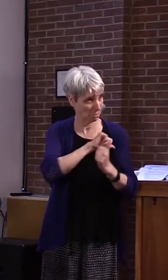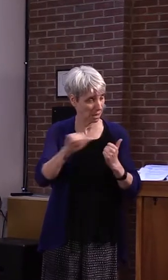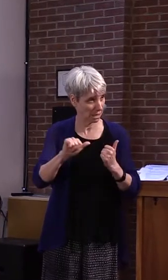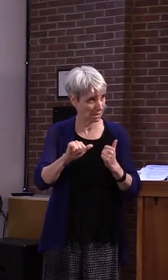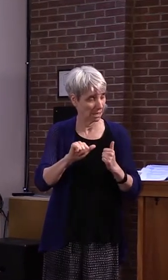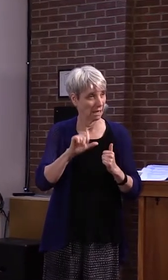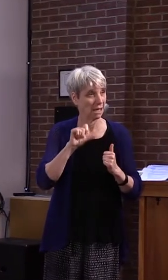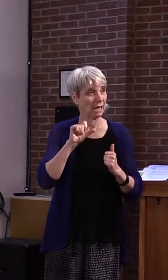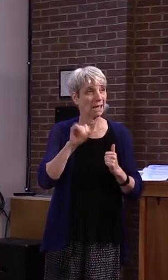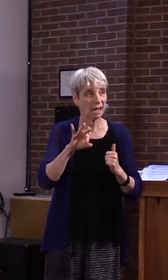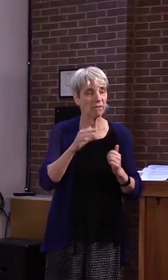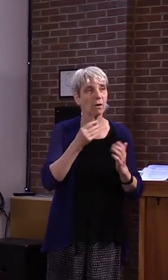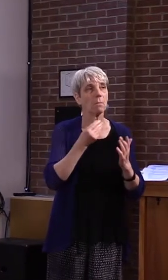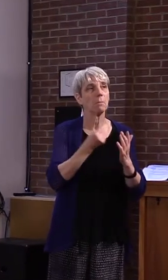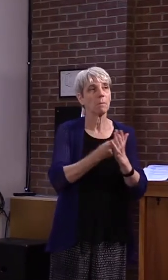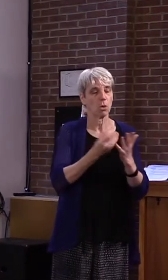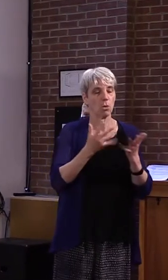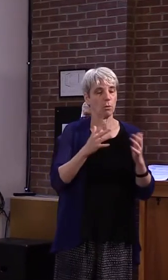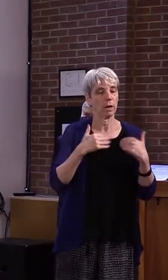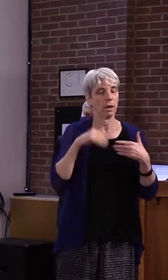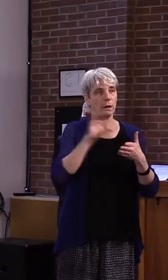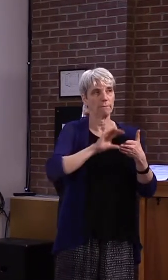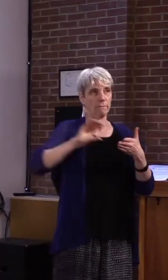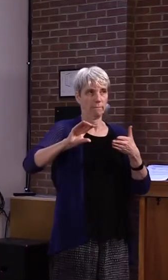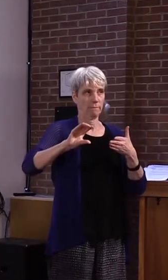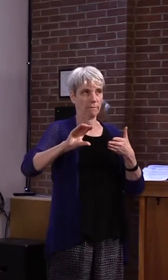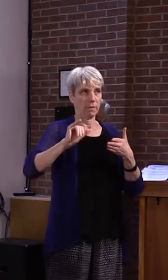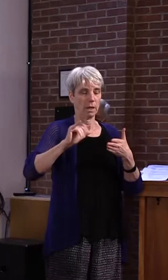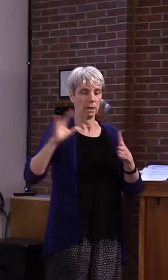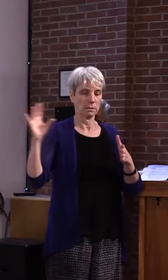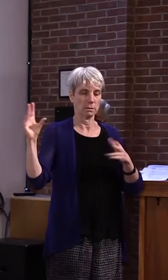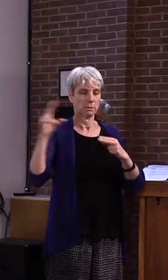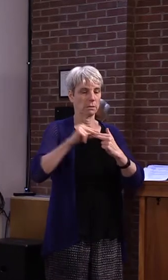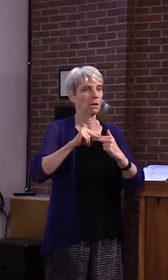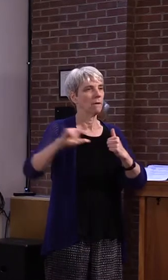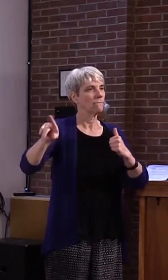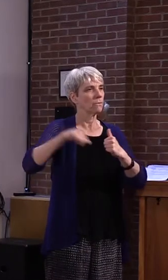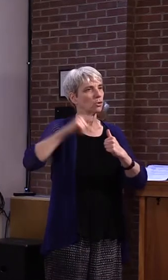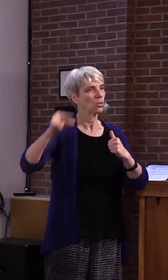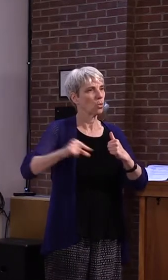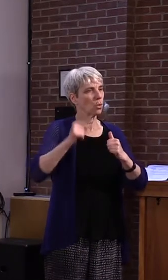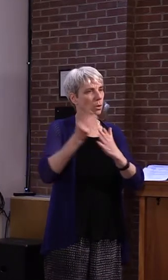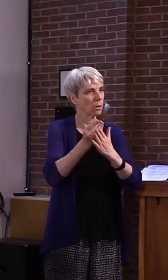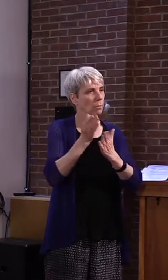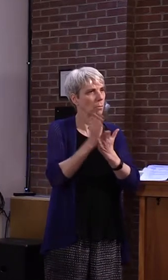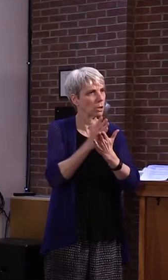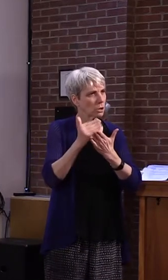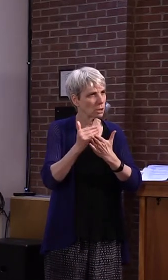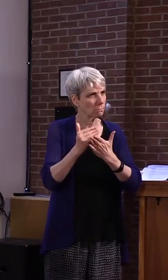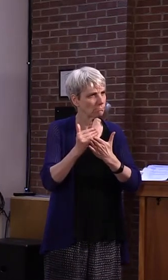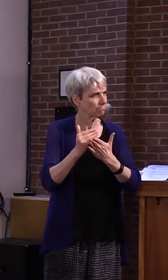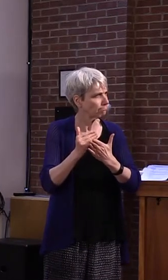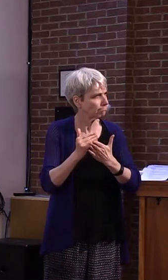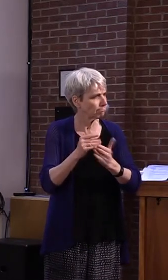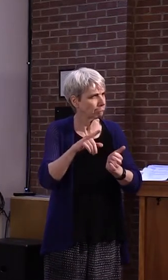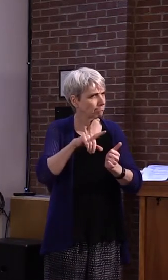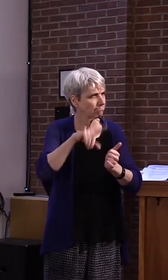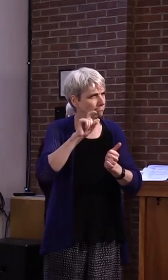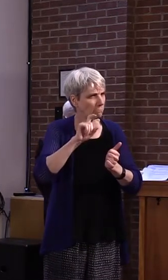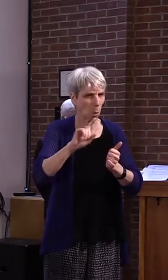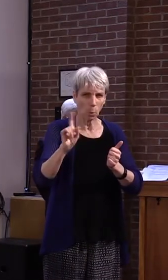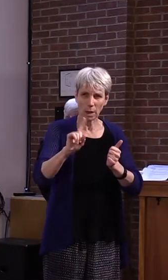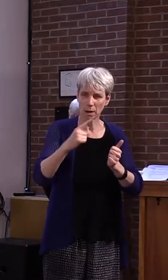had set it aside, that would have been in the first quarter budget. So maybe if somebody could point out to me where